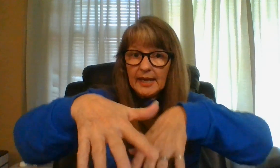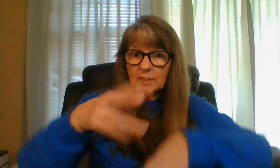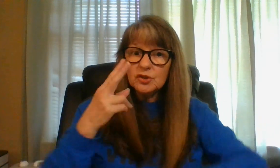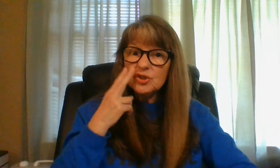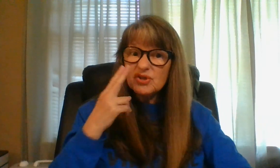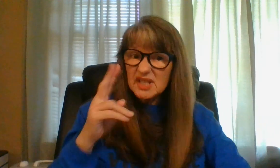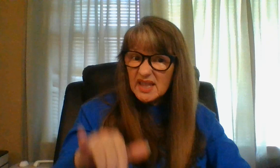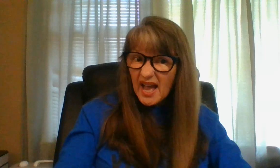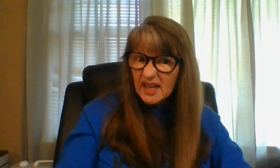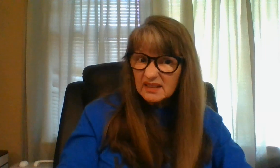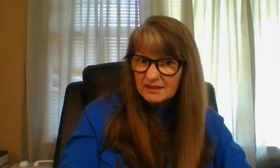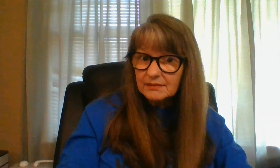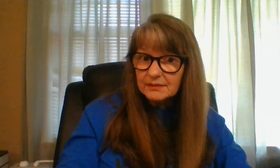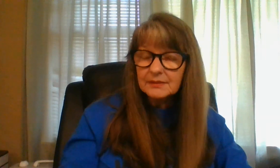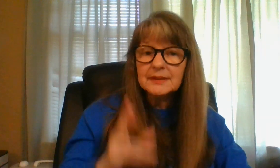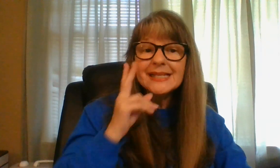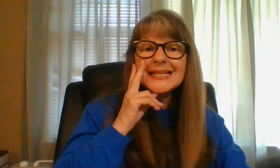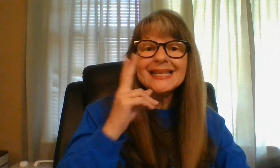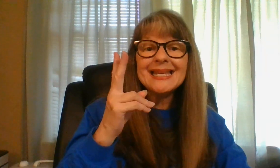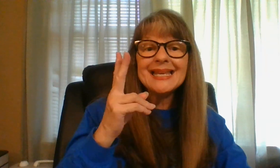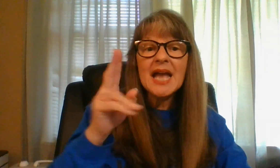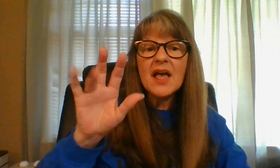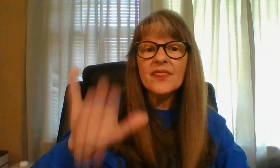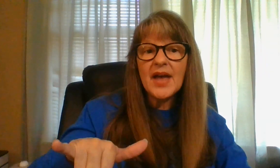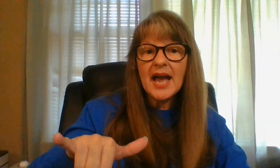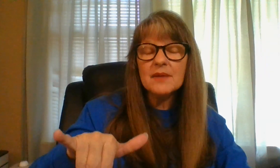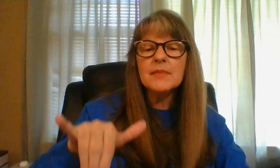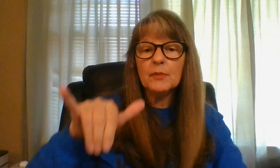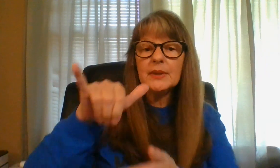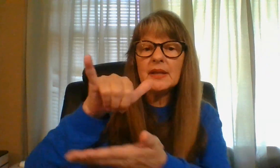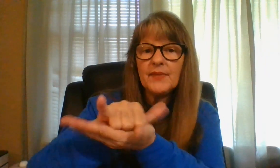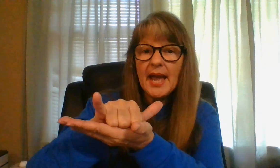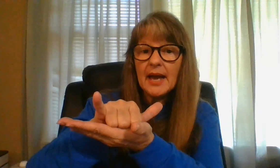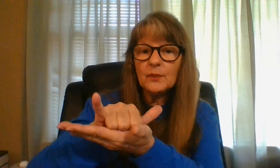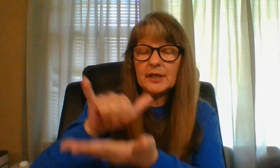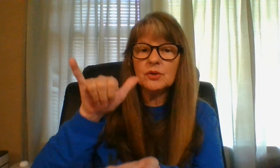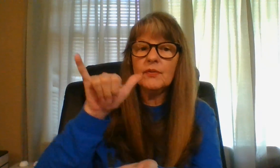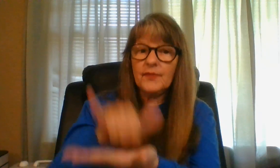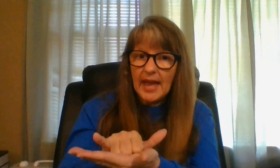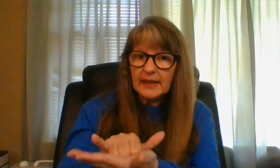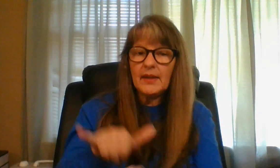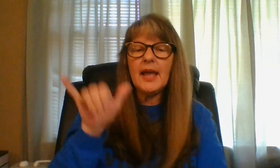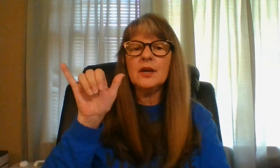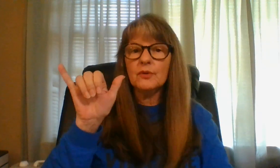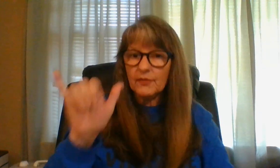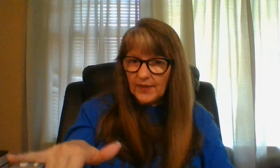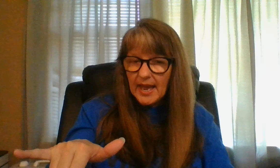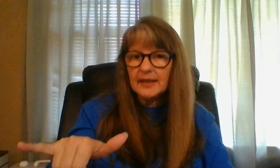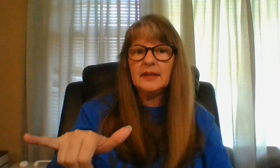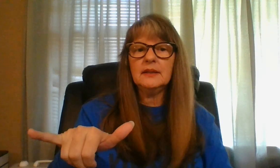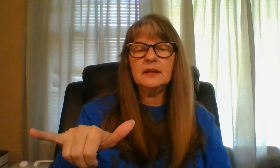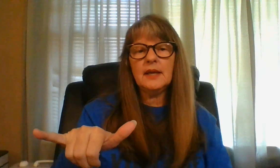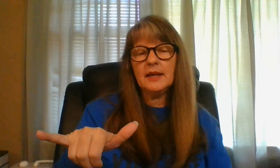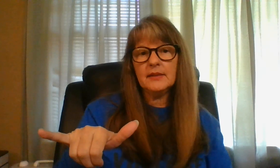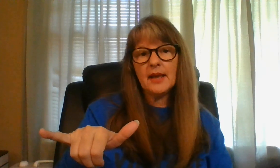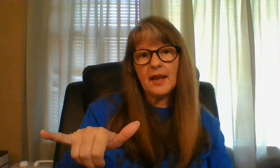Parade. Do you see that? See that? Remember we did that. We can do that in the hand or that in the